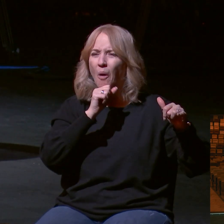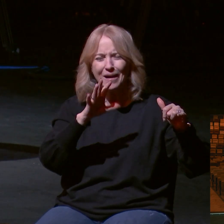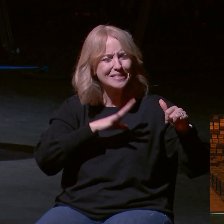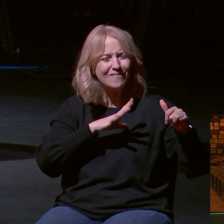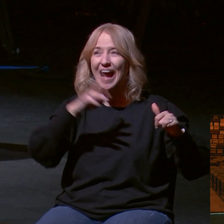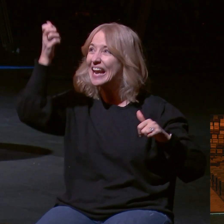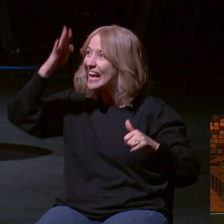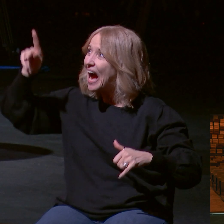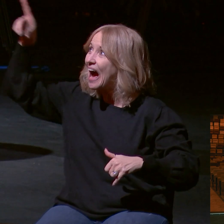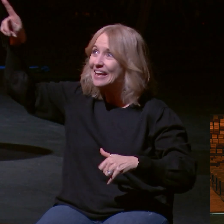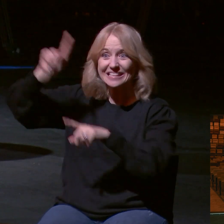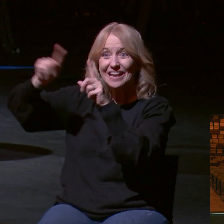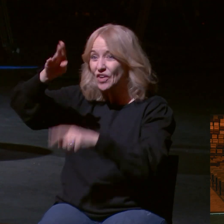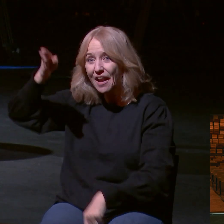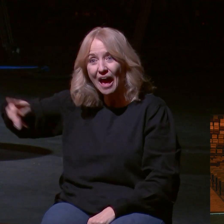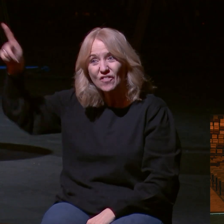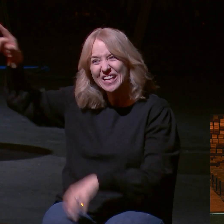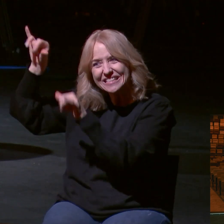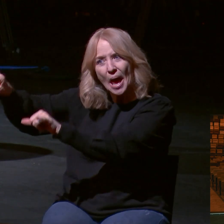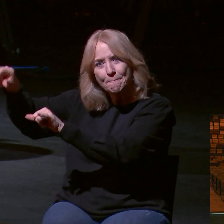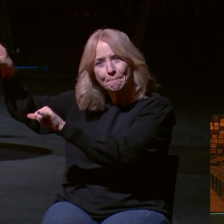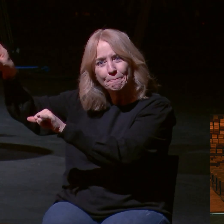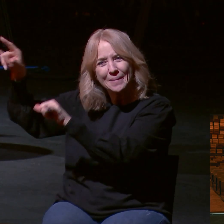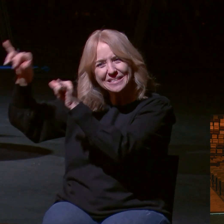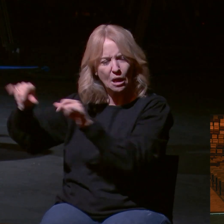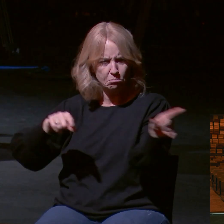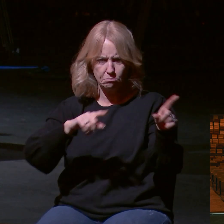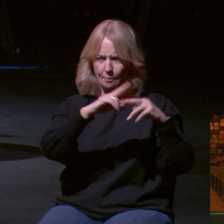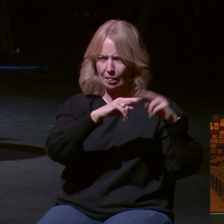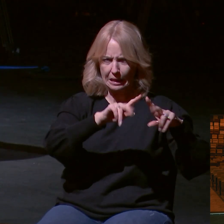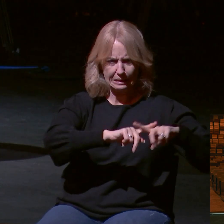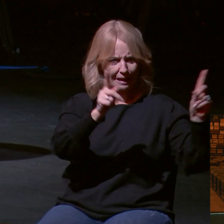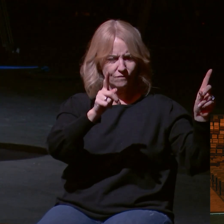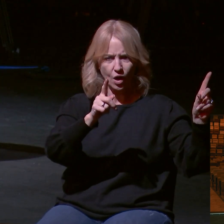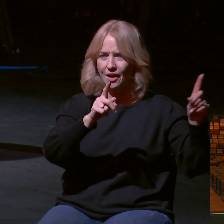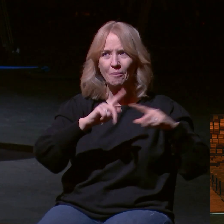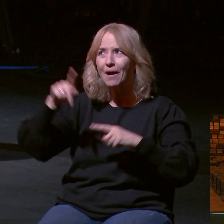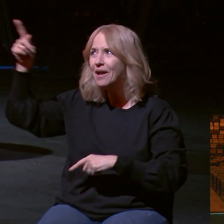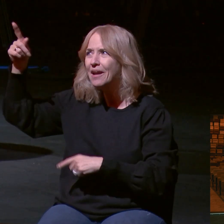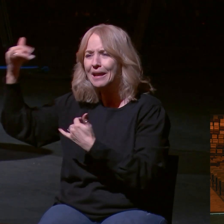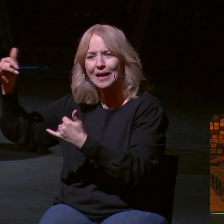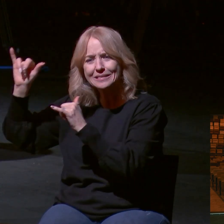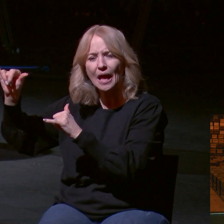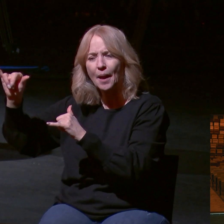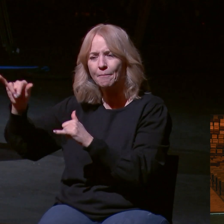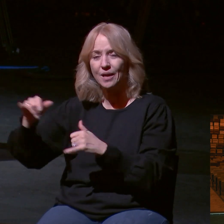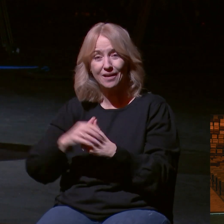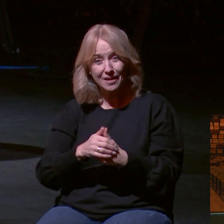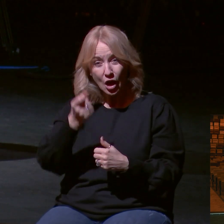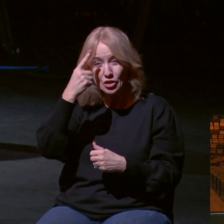into captivity, released 70 years later to rebuild the temple in Jerusalem, to once again face